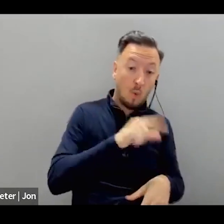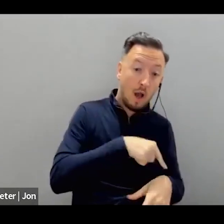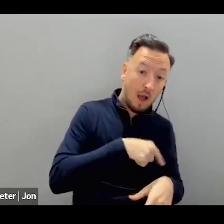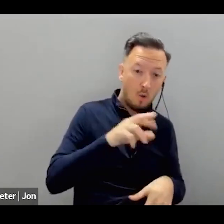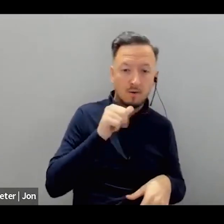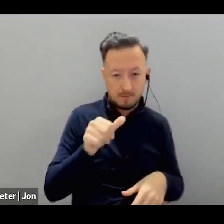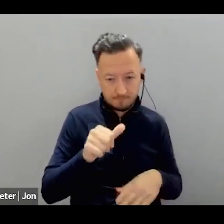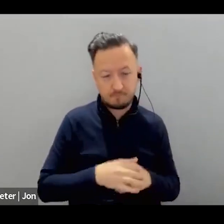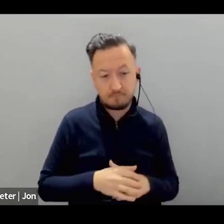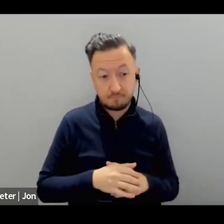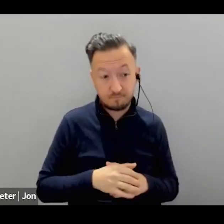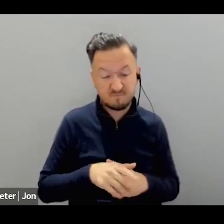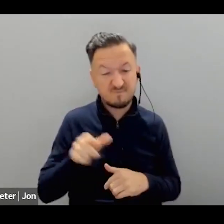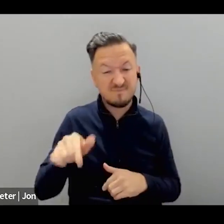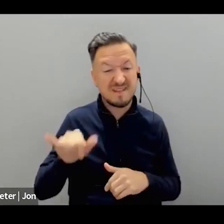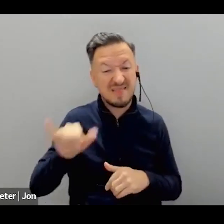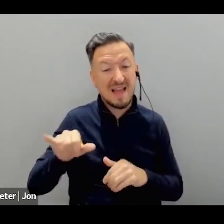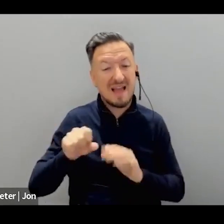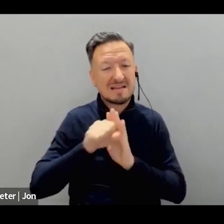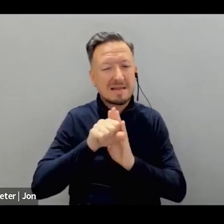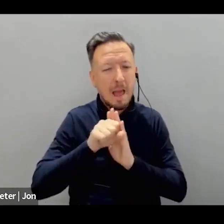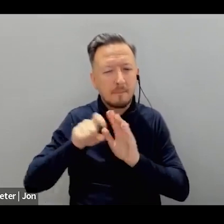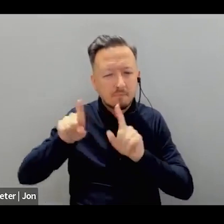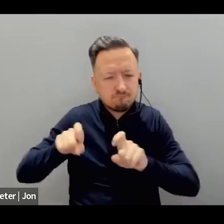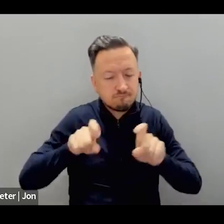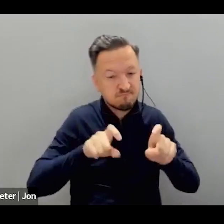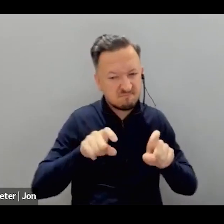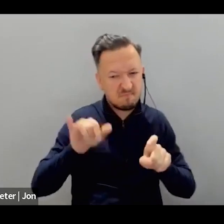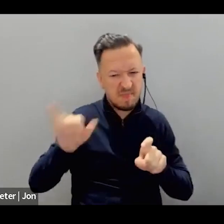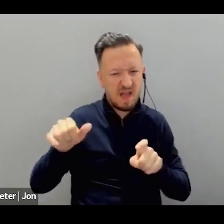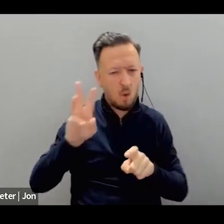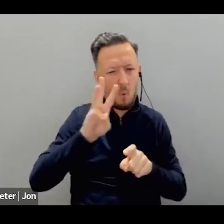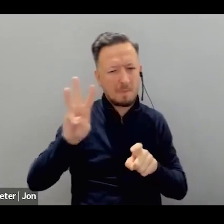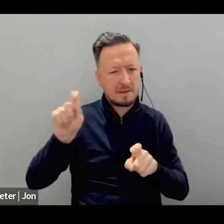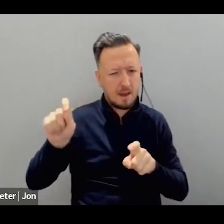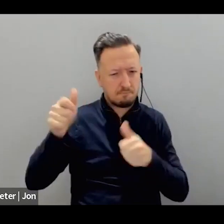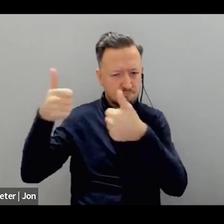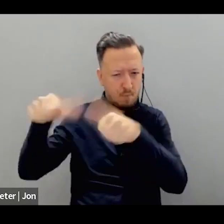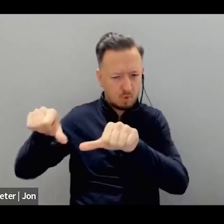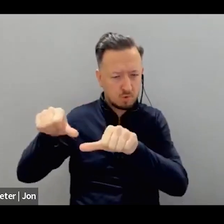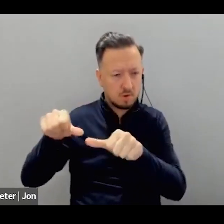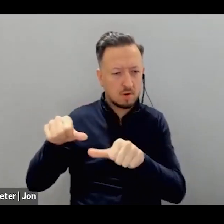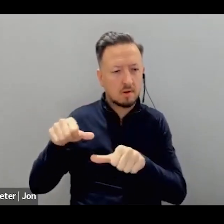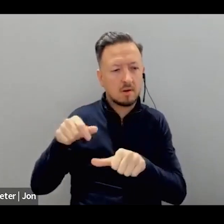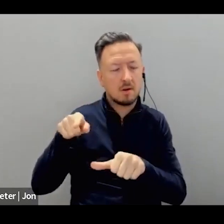Also included in that sampling plan that's been posted on our website for a couple of weeks now was an